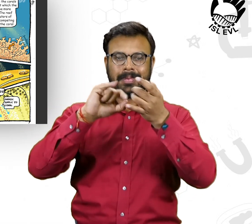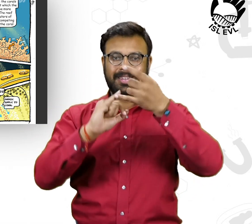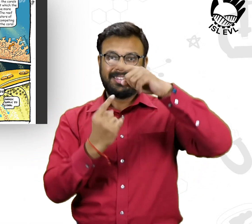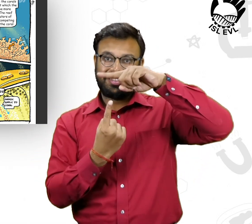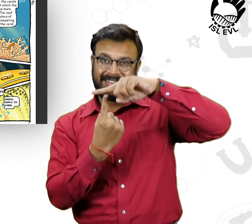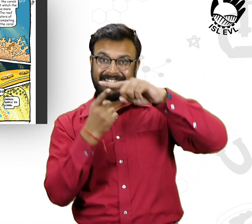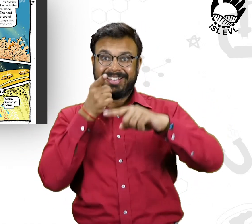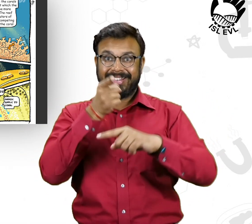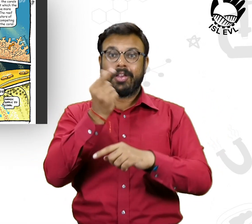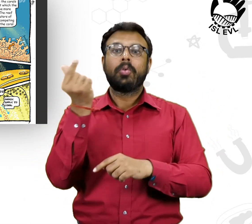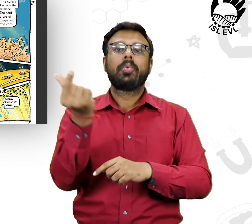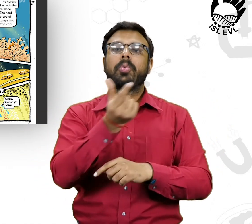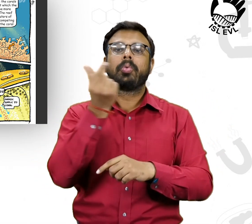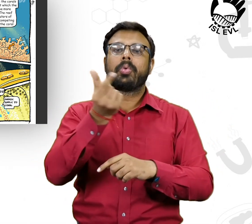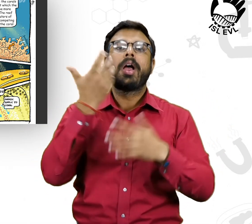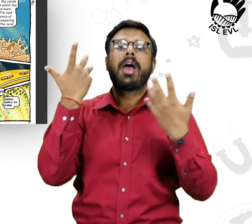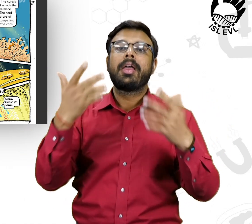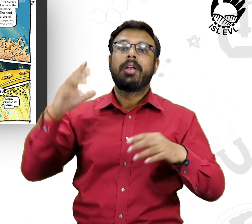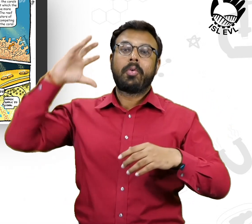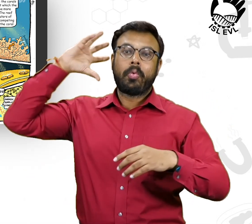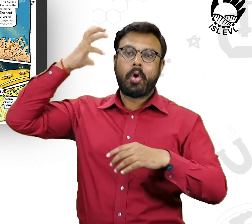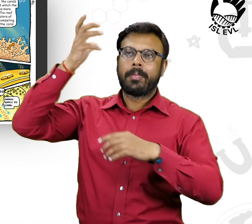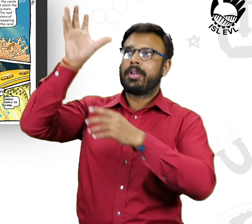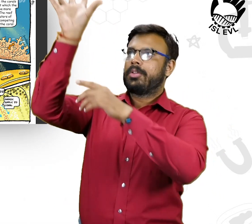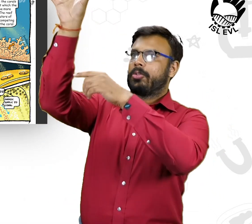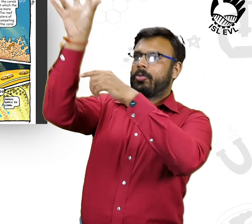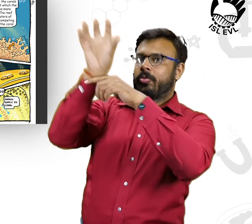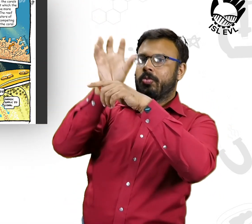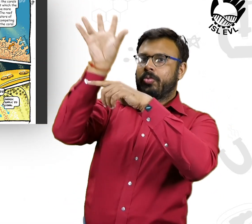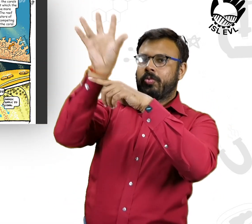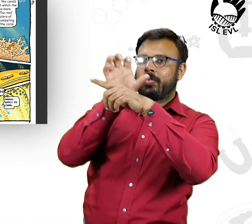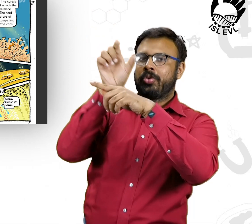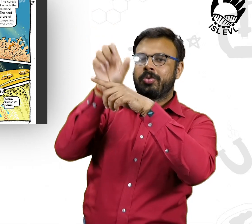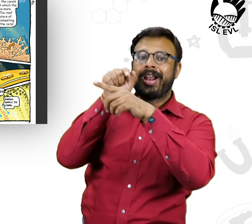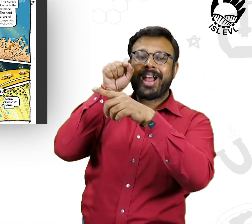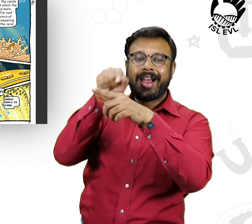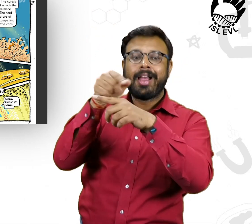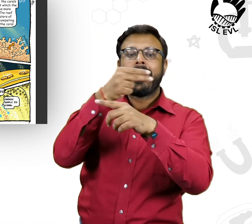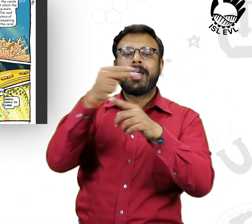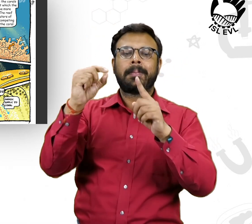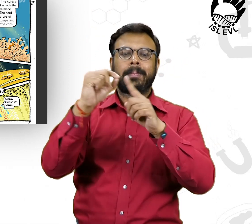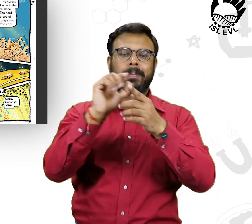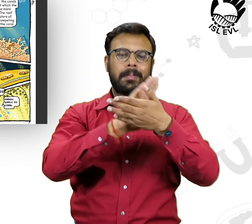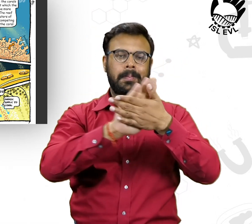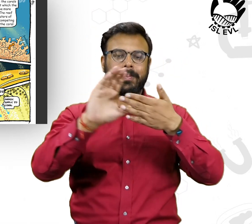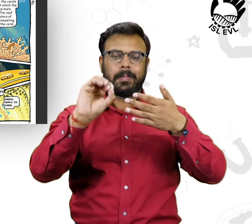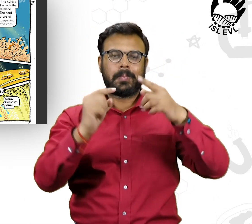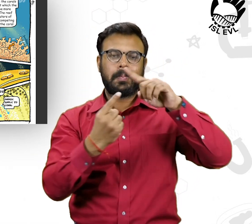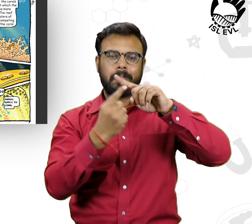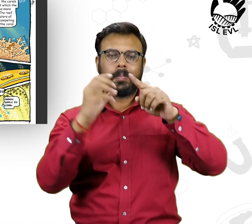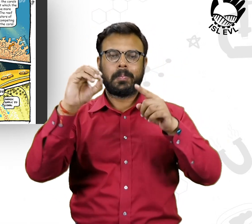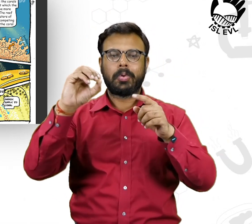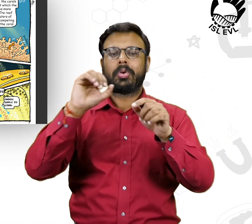and uses photosynthesis to provide the